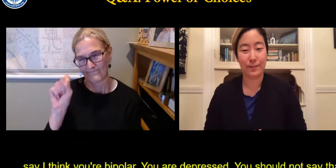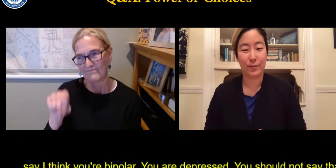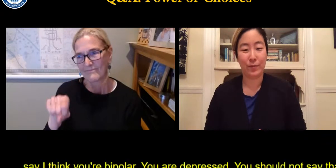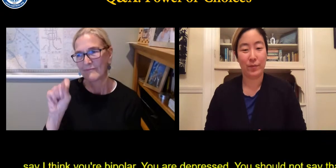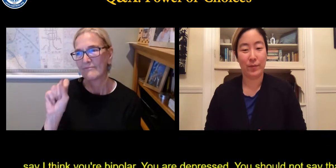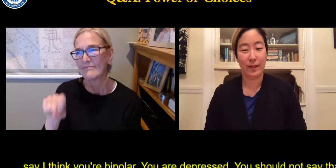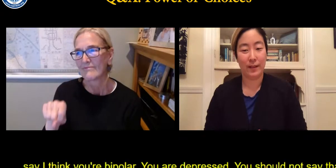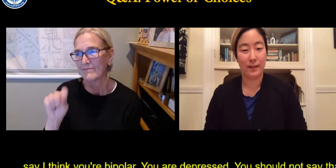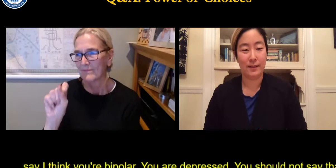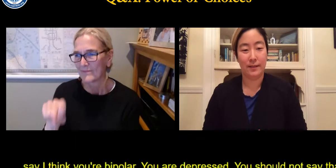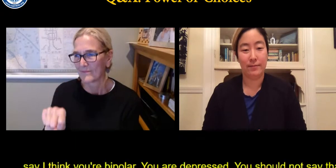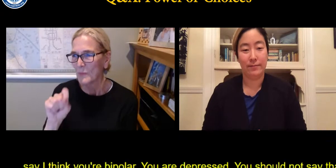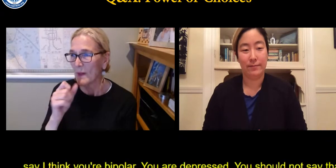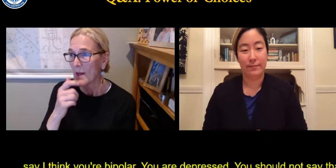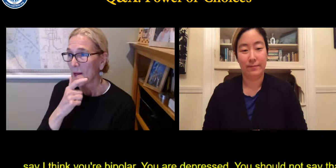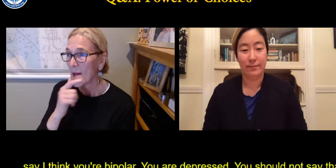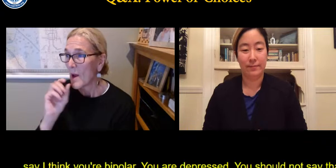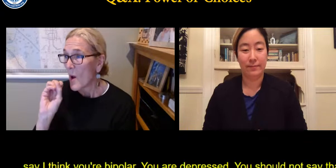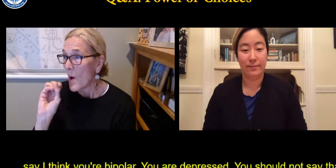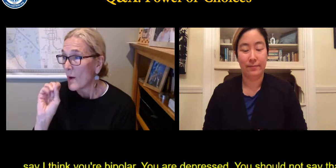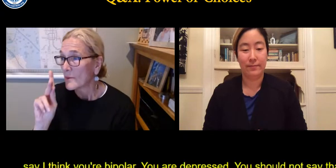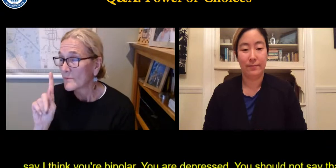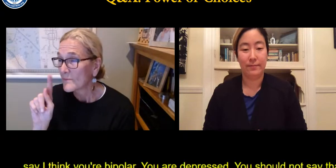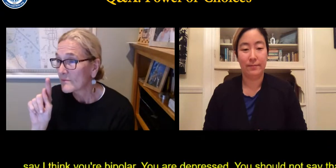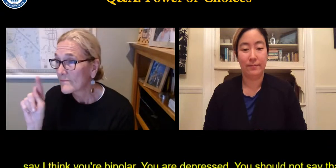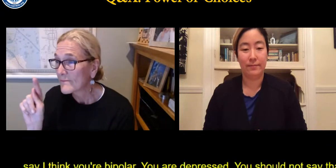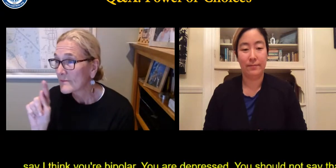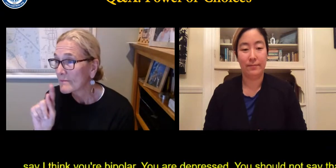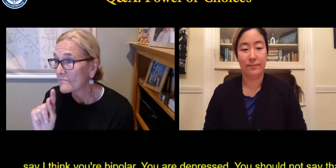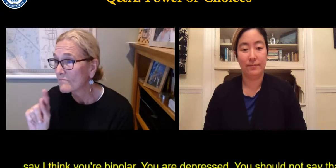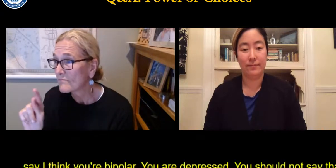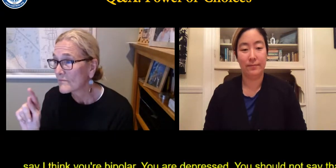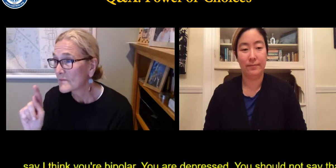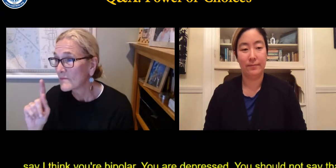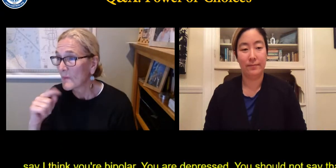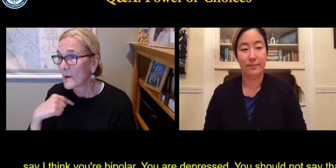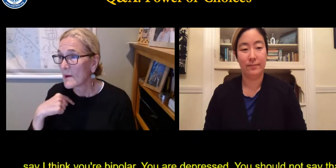to tell us how they feel. And when you do, it's important to listen.